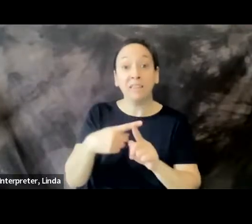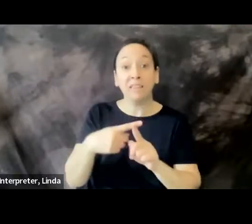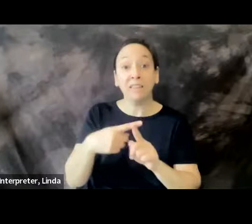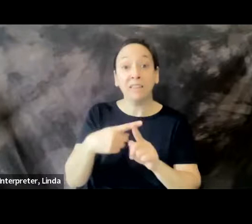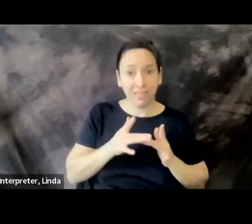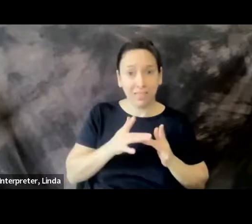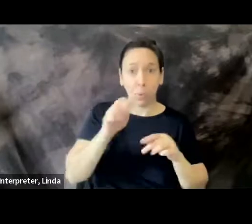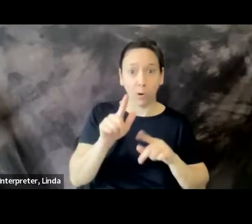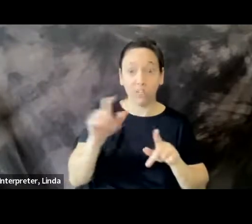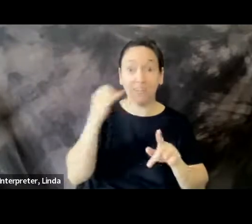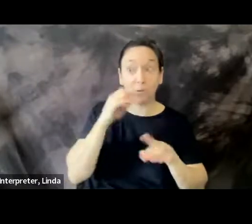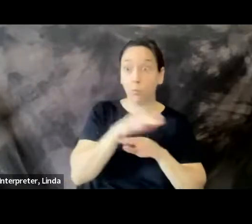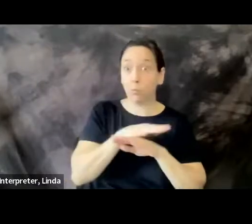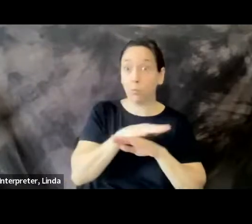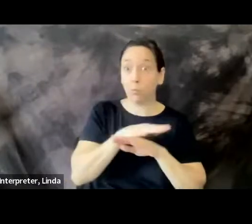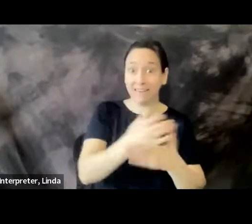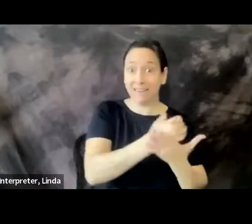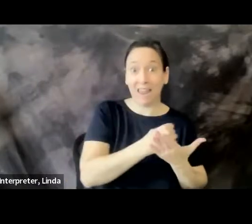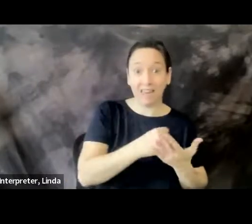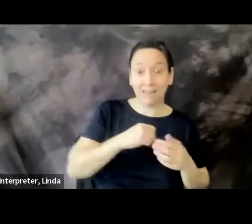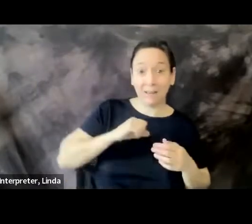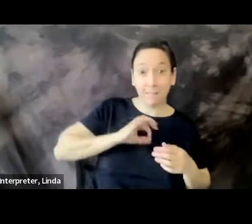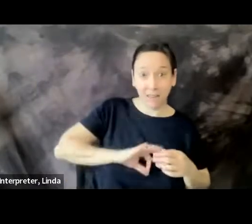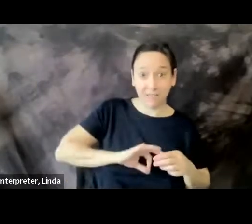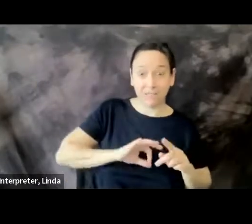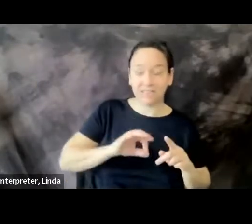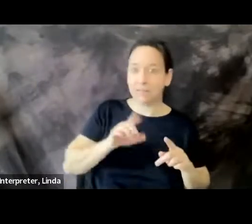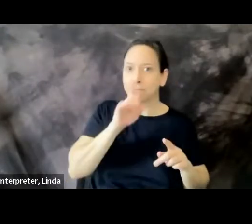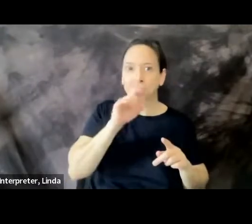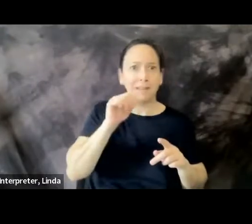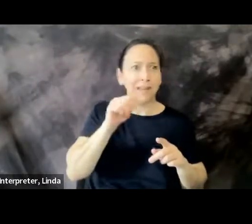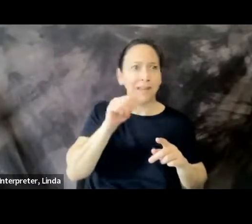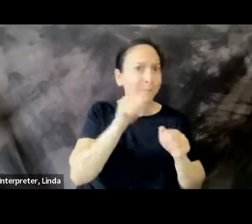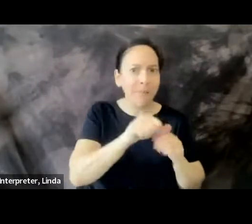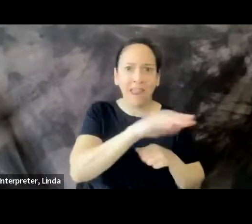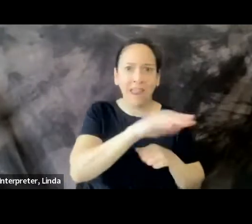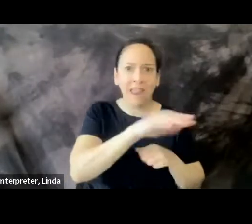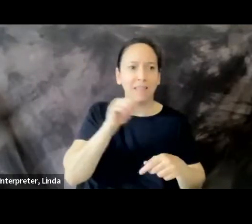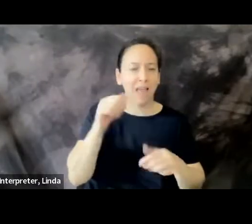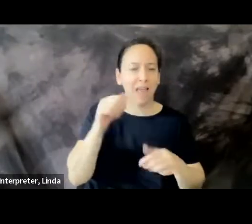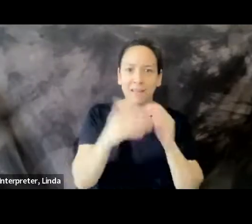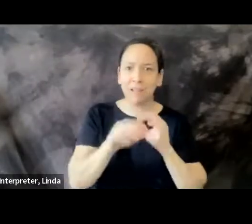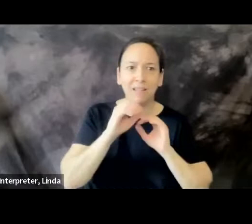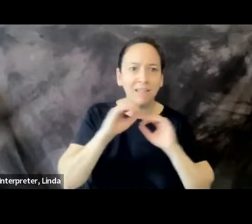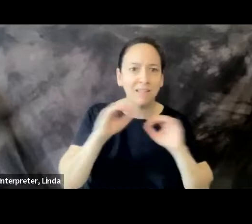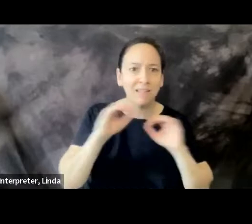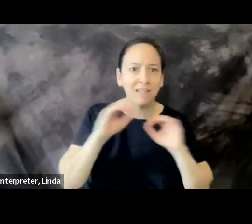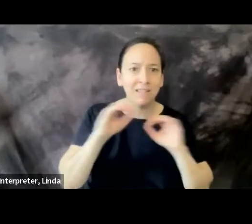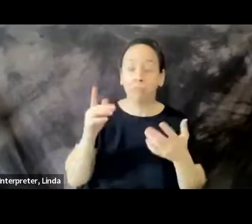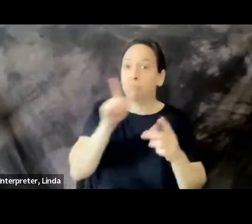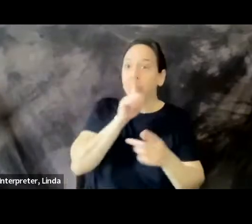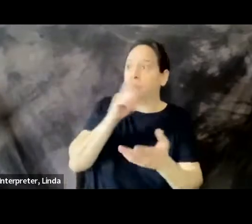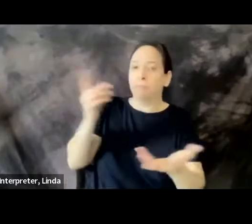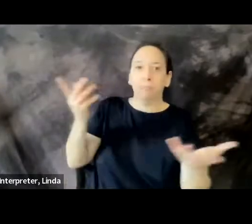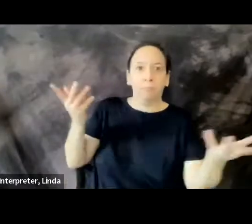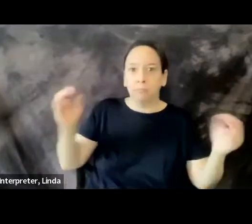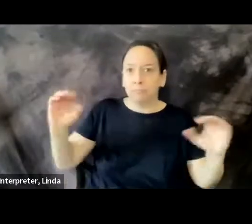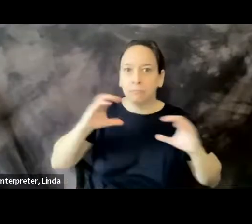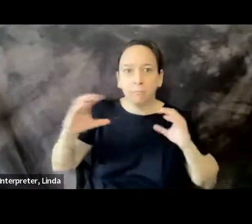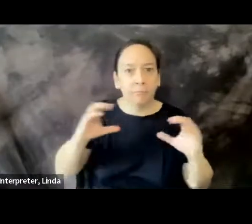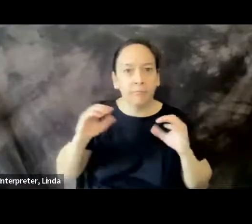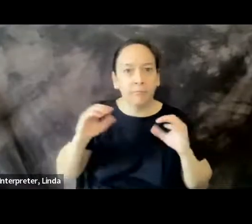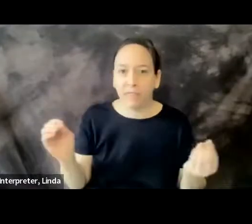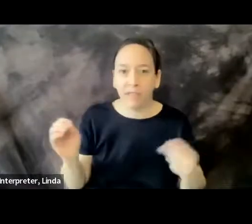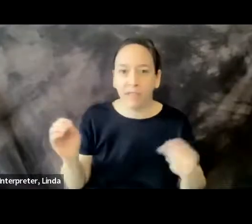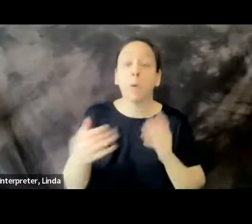getting benefits, you wouldn't necessarily log into. They didn't mail them, they didn't email them, they didn't call you. So this was a combination of